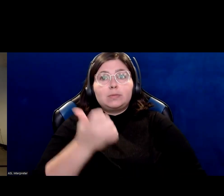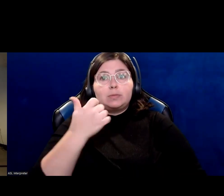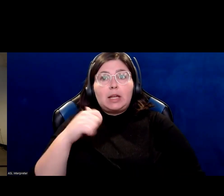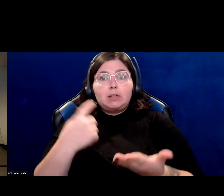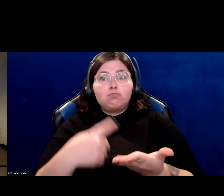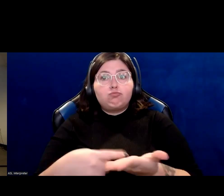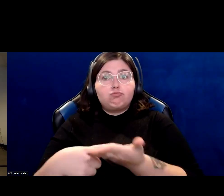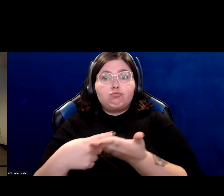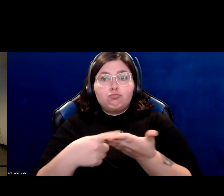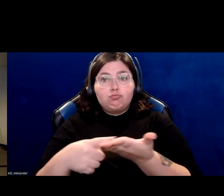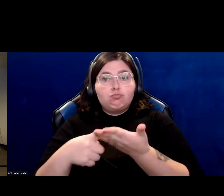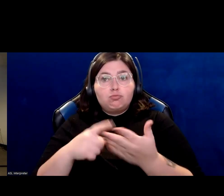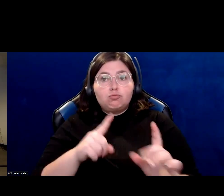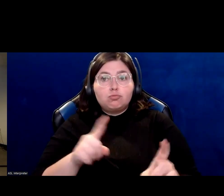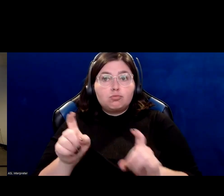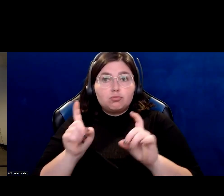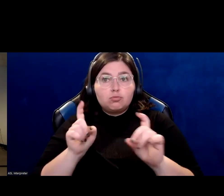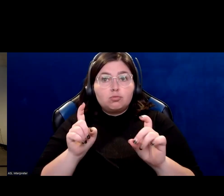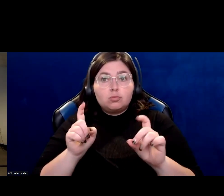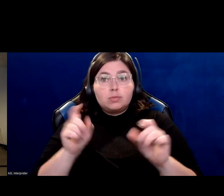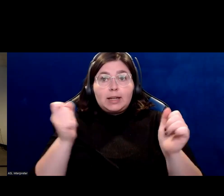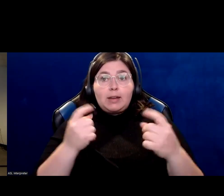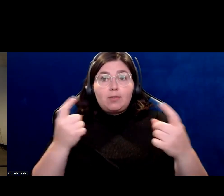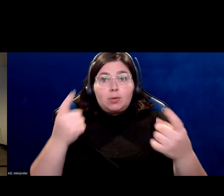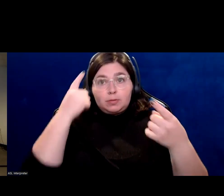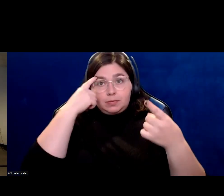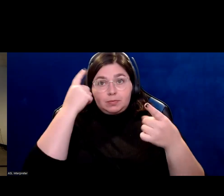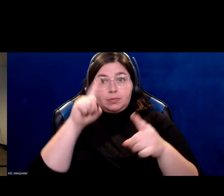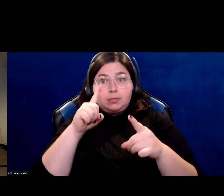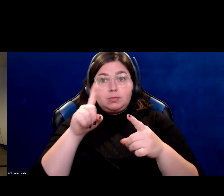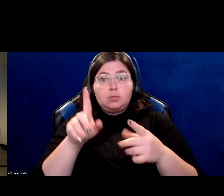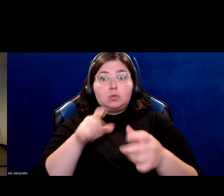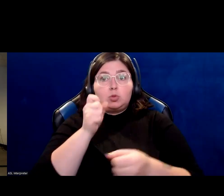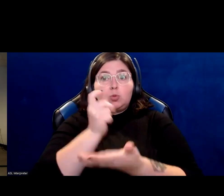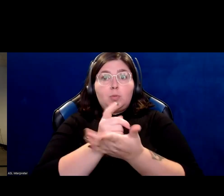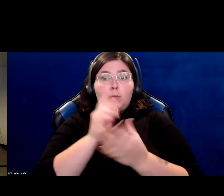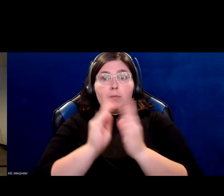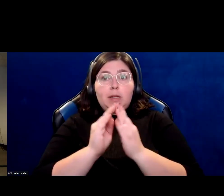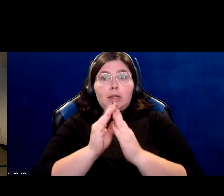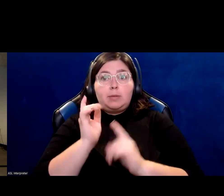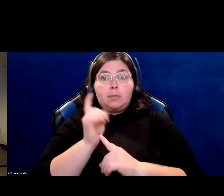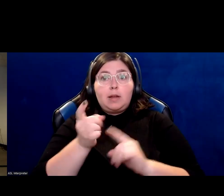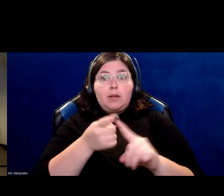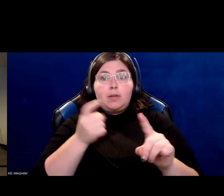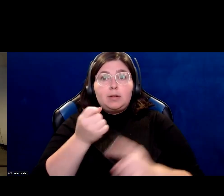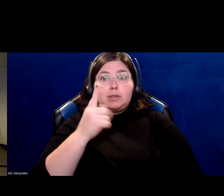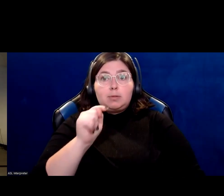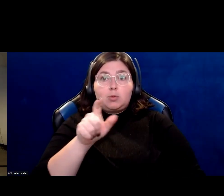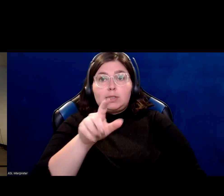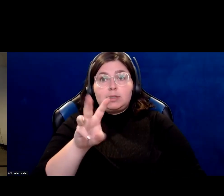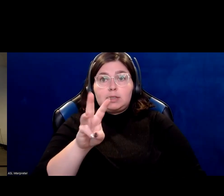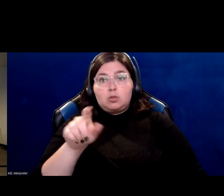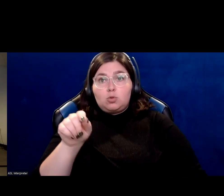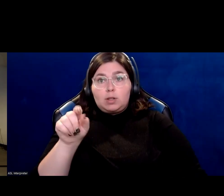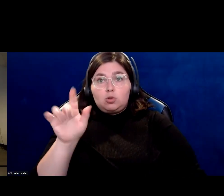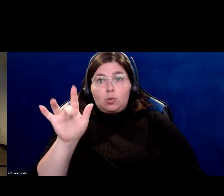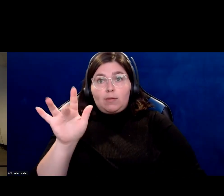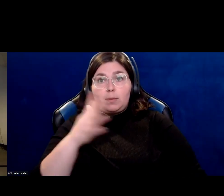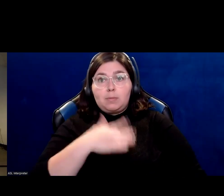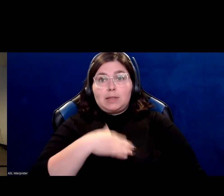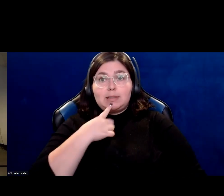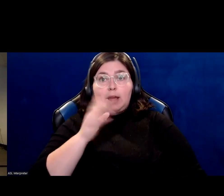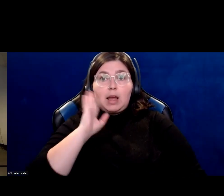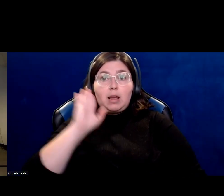discussion? All those in favor of approving the meeting minutes of September 26, 2025, please indicate by saying